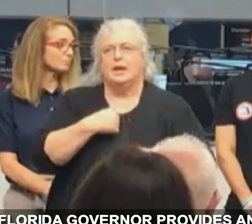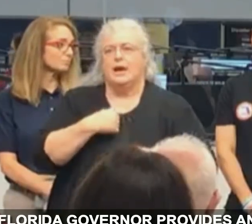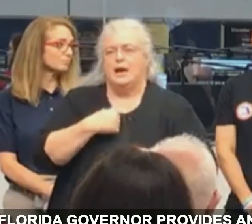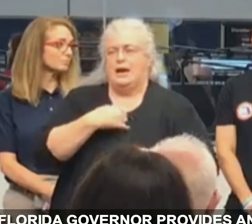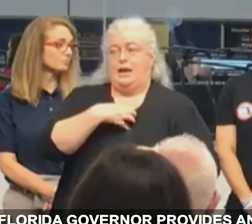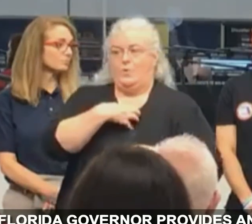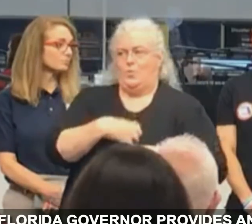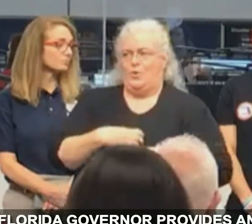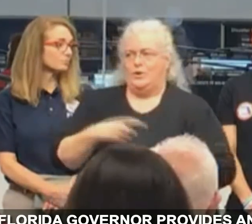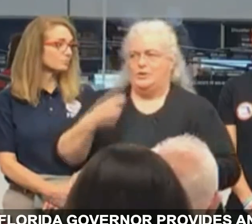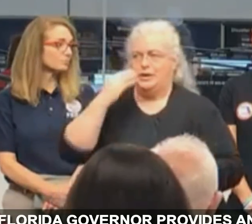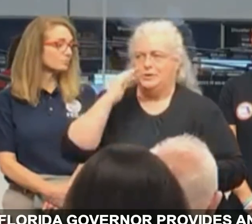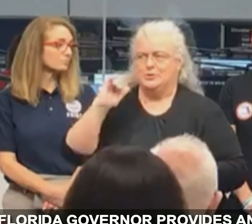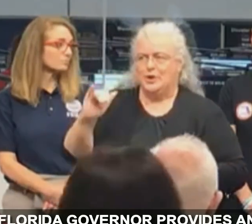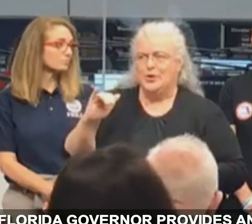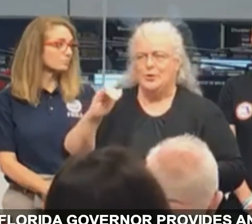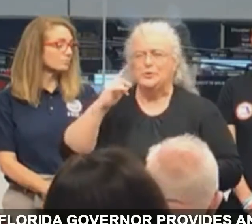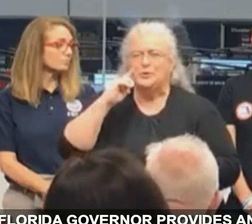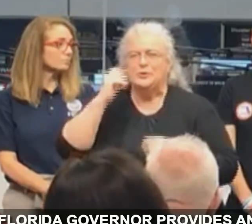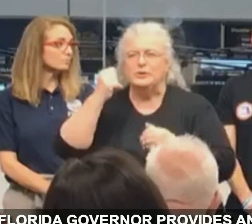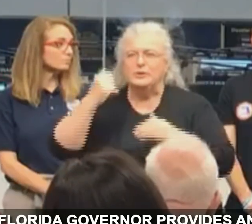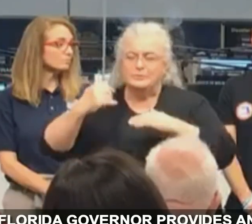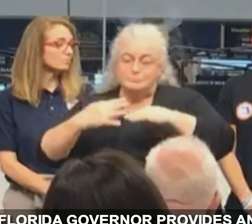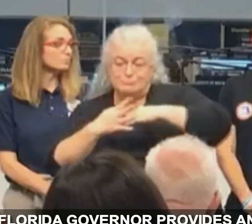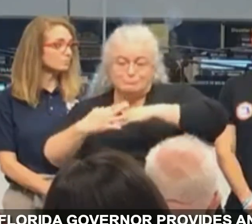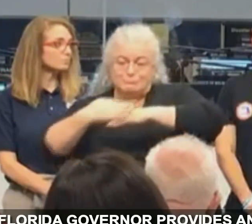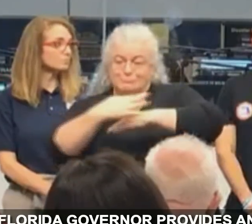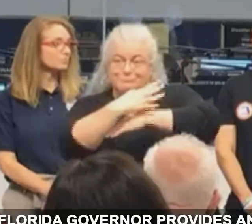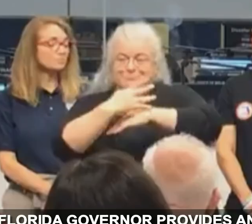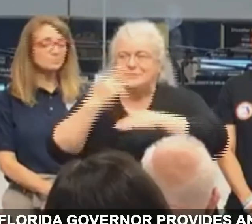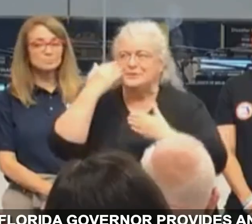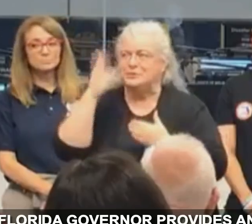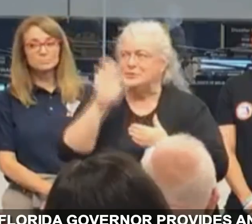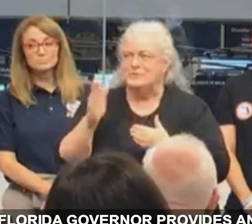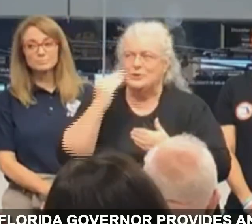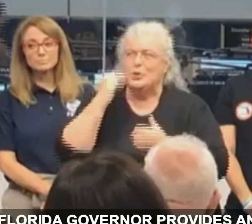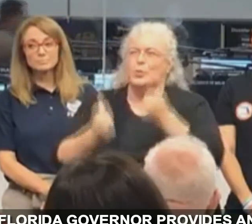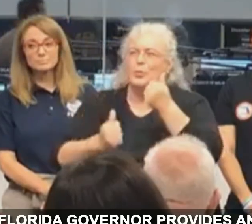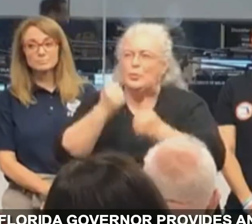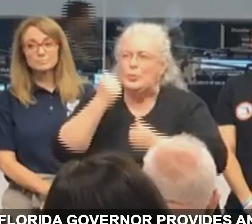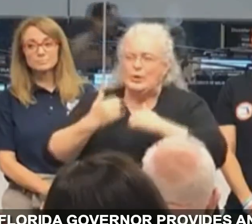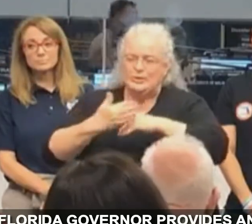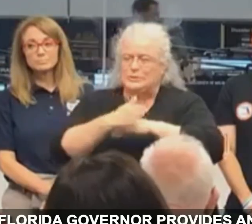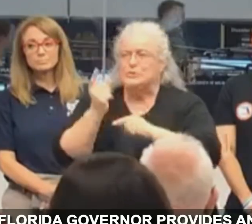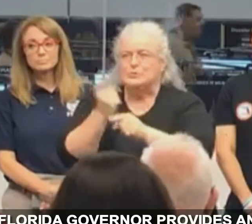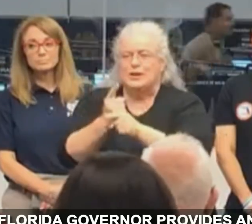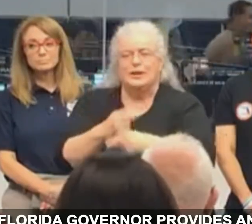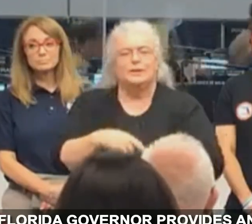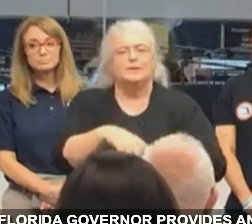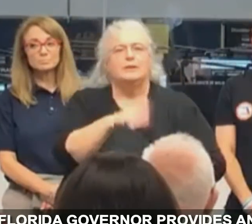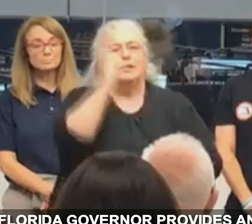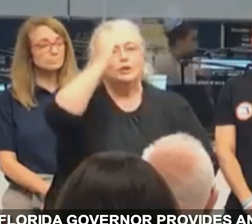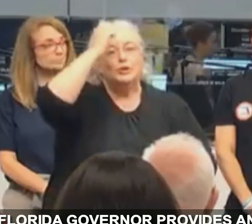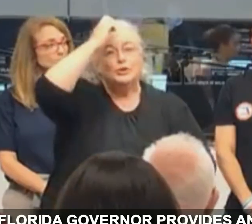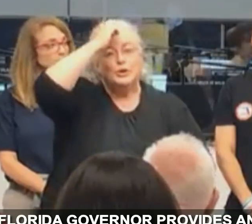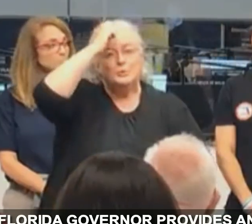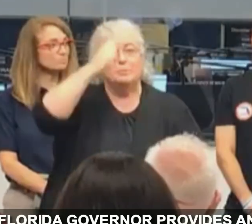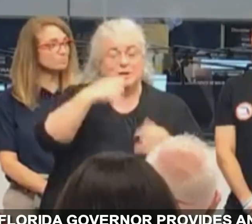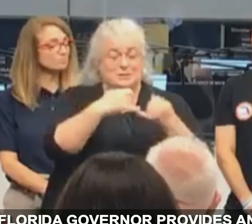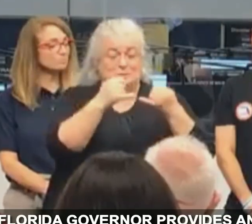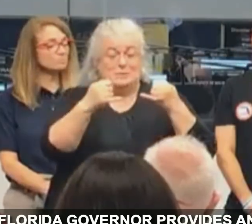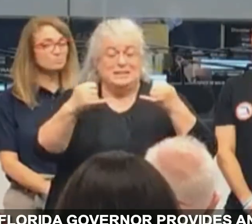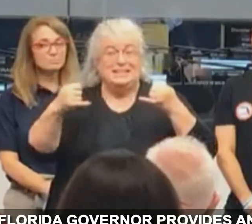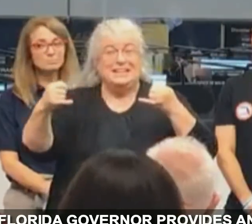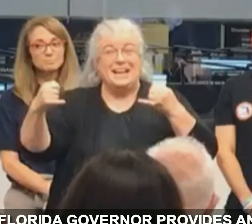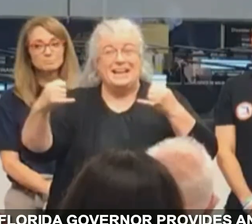definitely the case, I'd feel a lot better. But some of them are right, some of them are wrong. I mean, those European spaghetti plots are great right now. They all